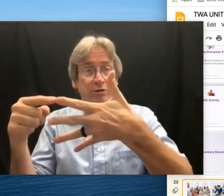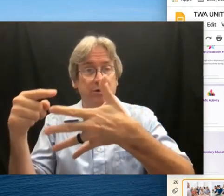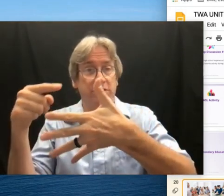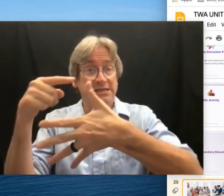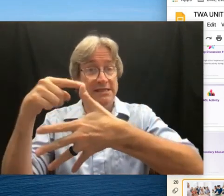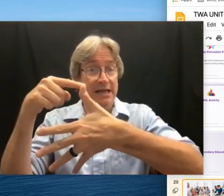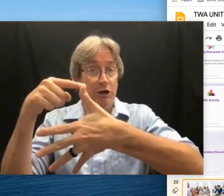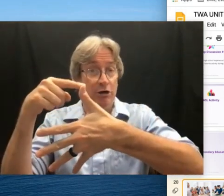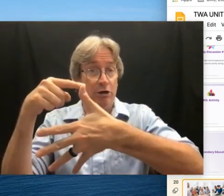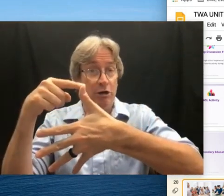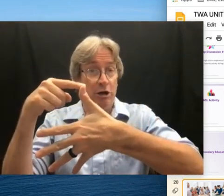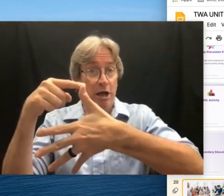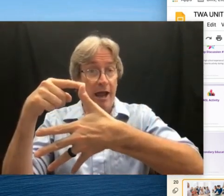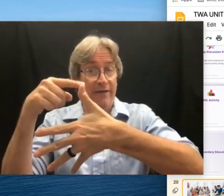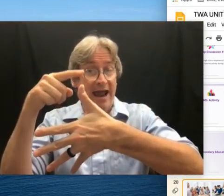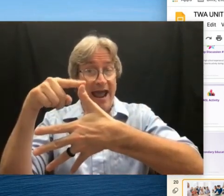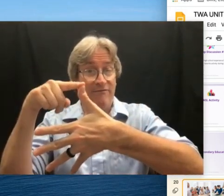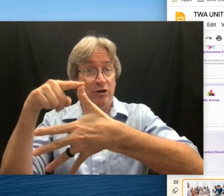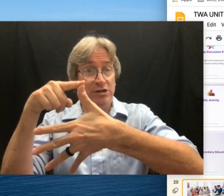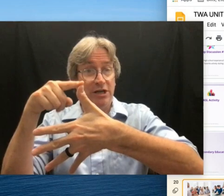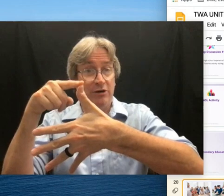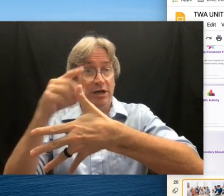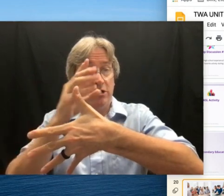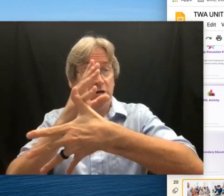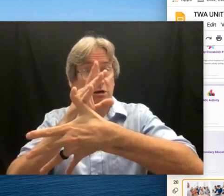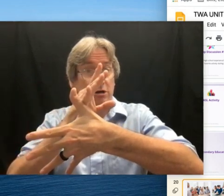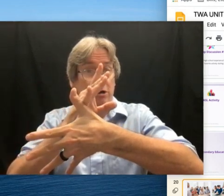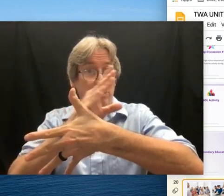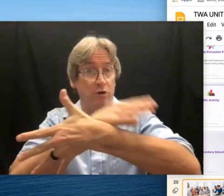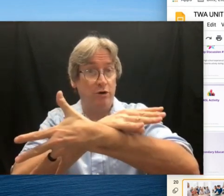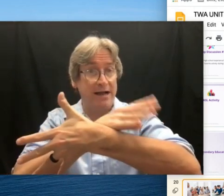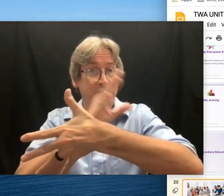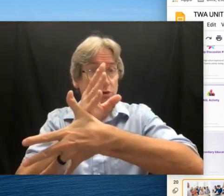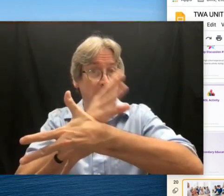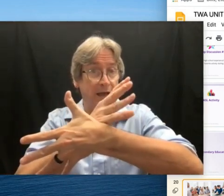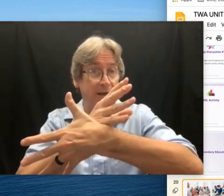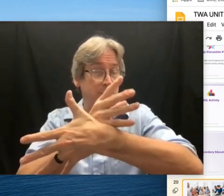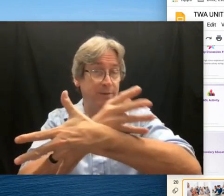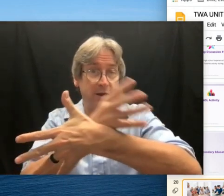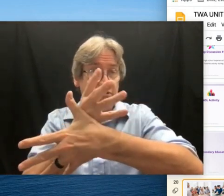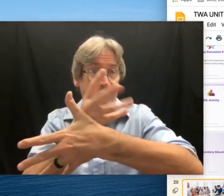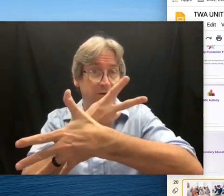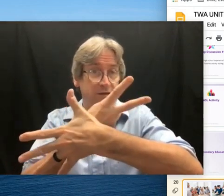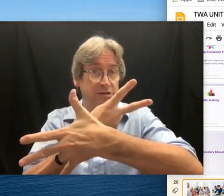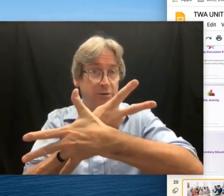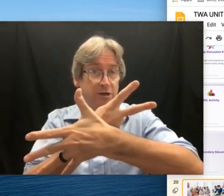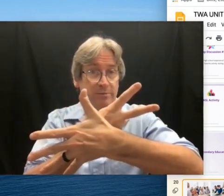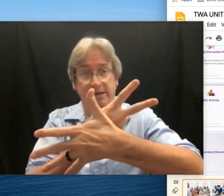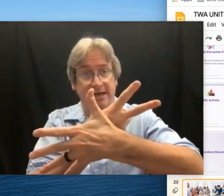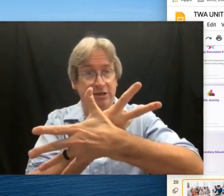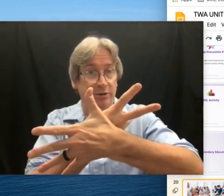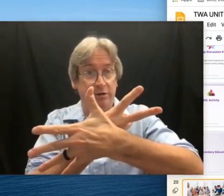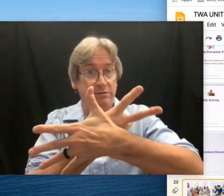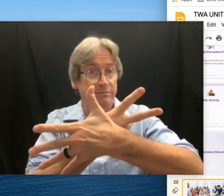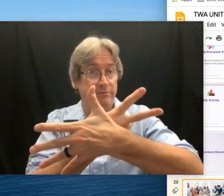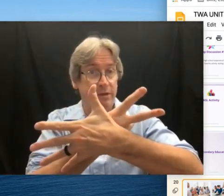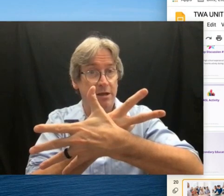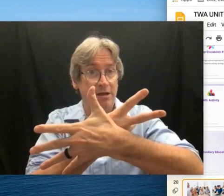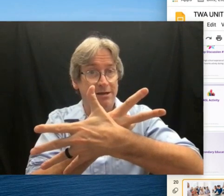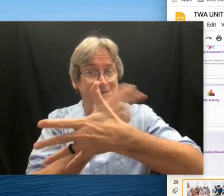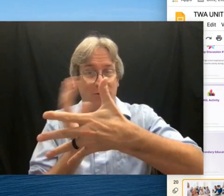sophomore, junior, senior. And then after your senior year, you go to grad school and it could be a number of years. So it could be, say, 2